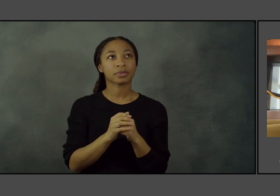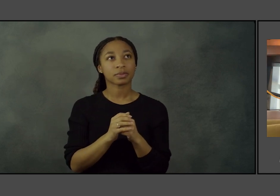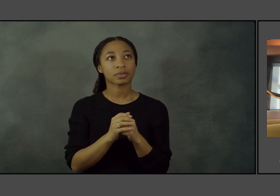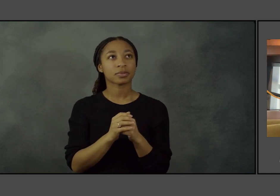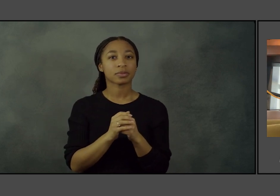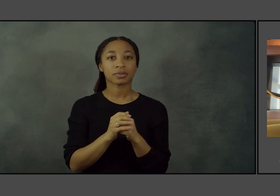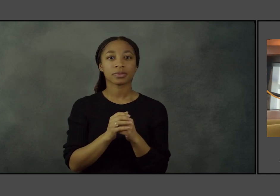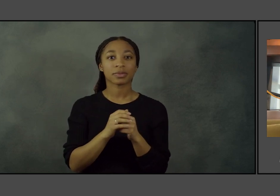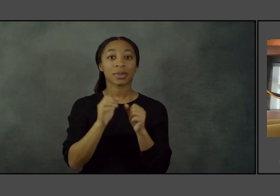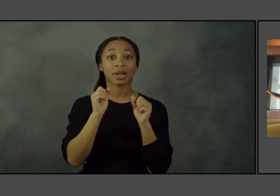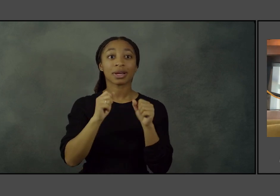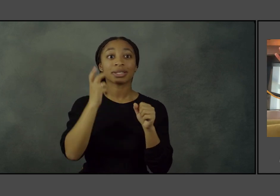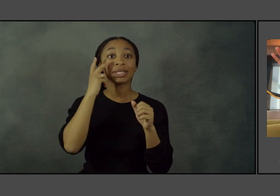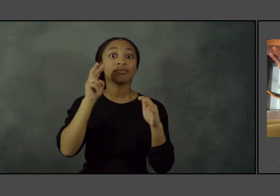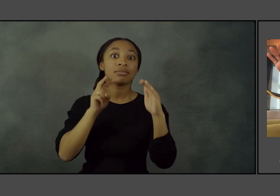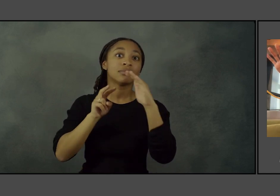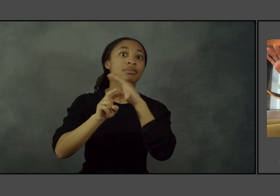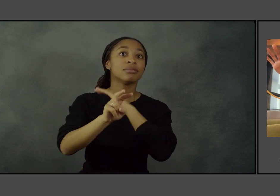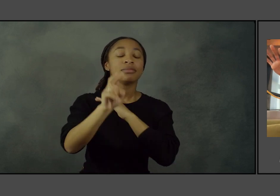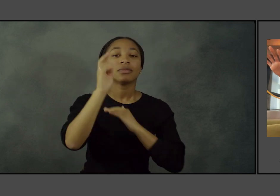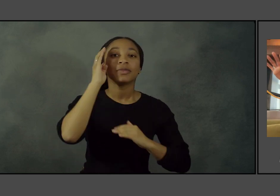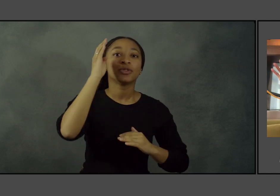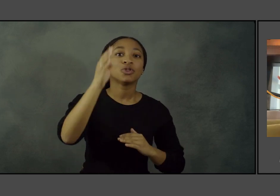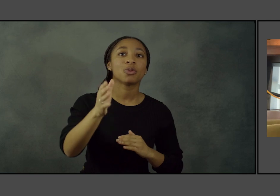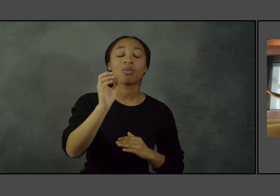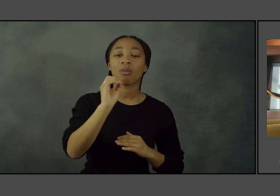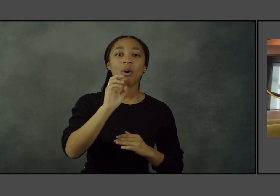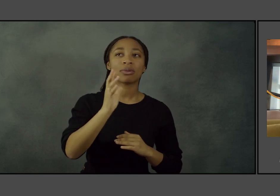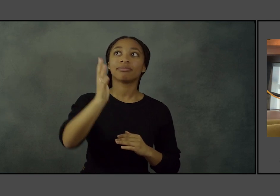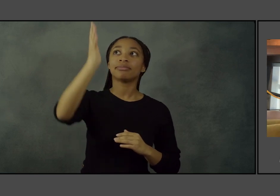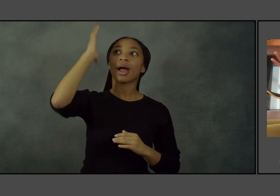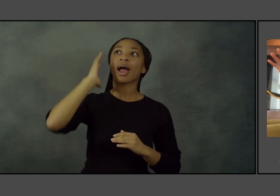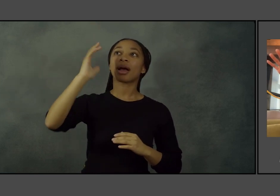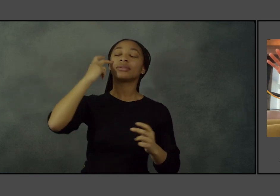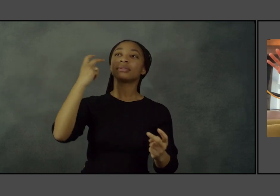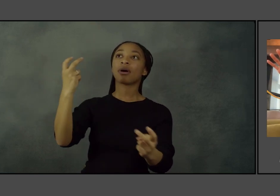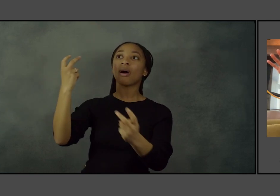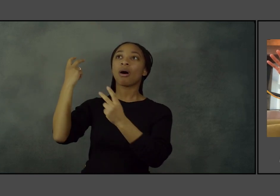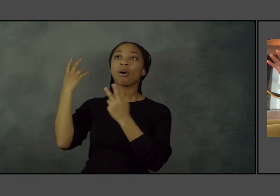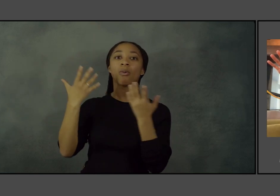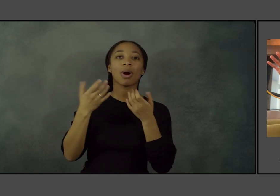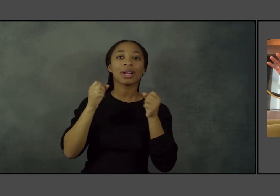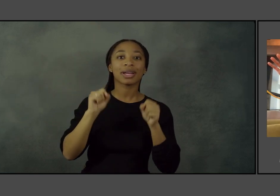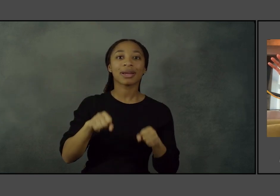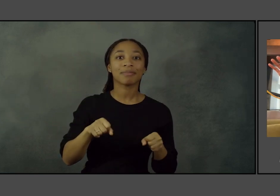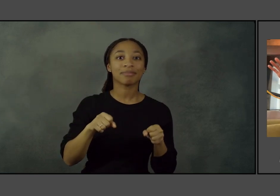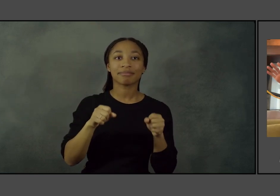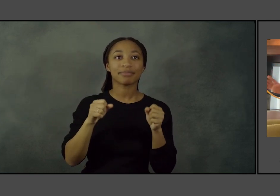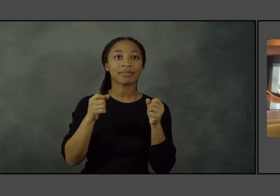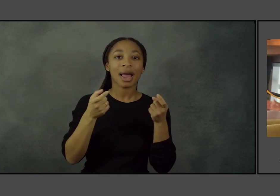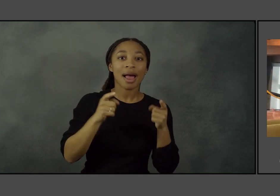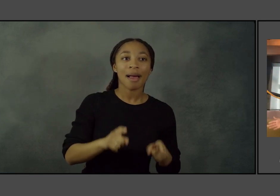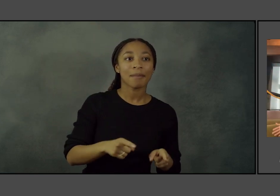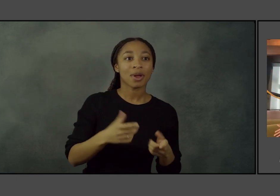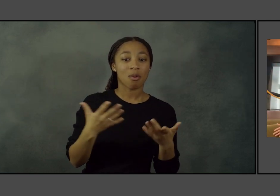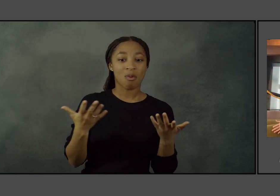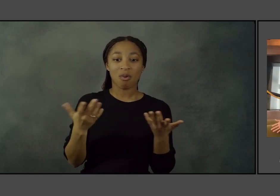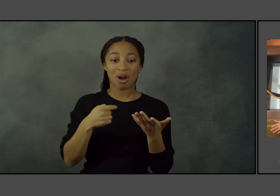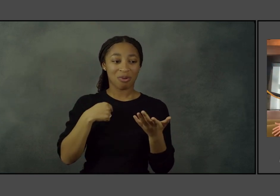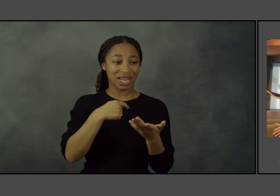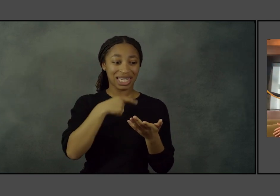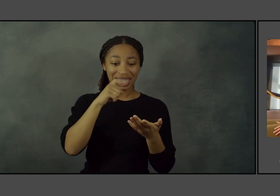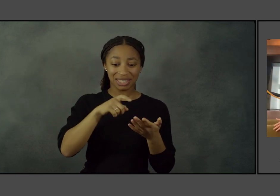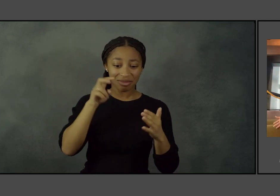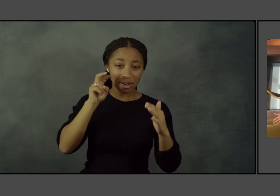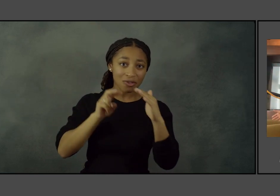far past and all of these options of what could be possible and what they could look forward to. And they described John